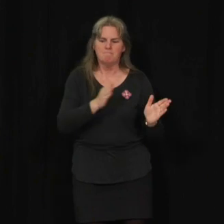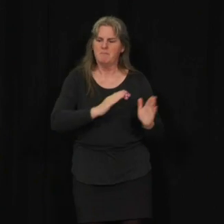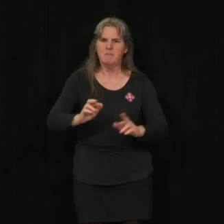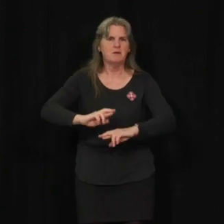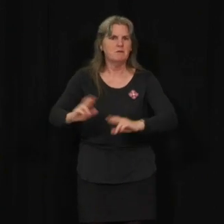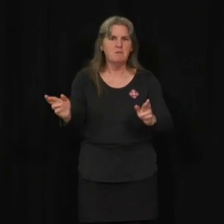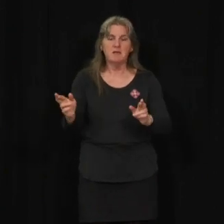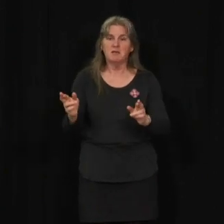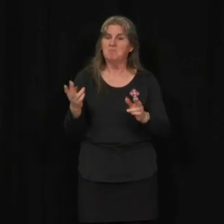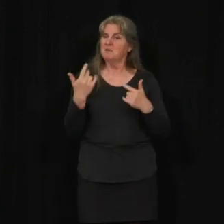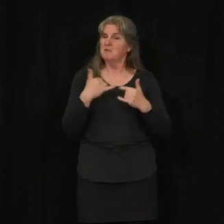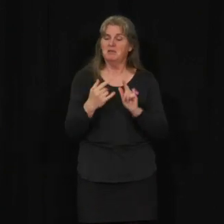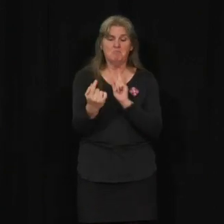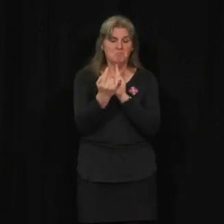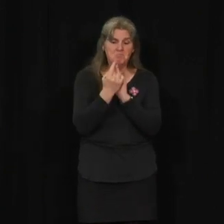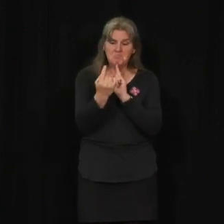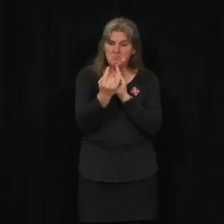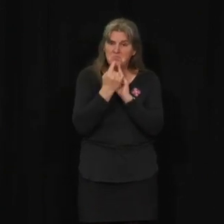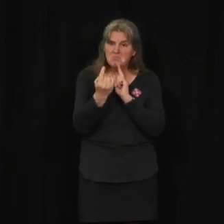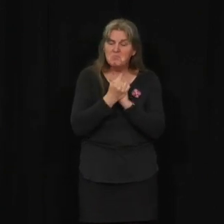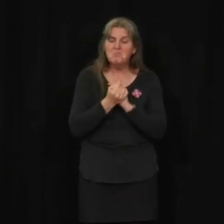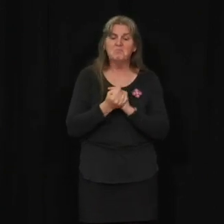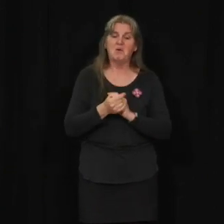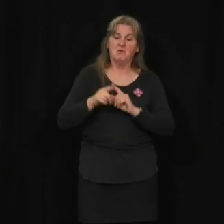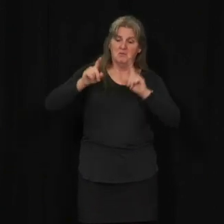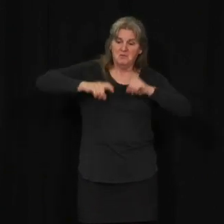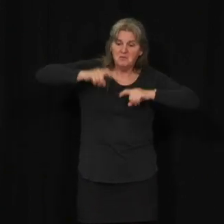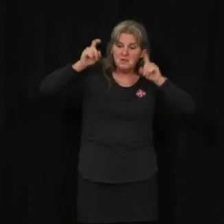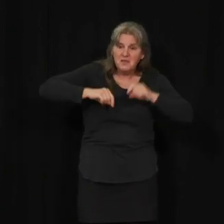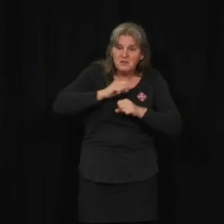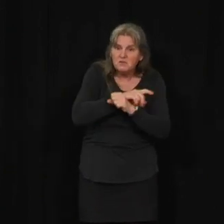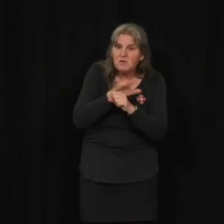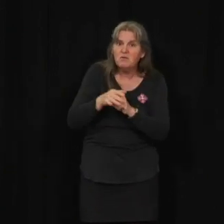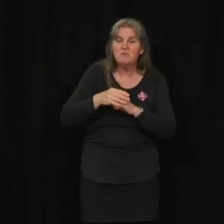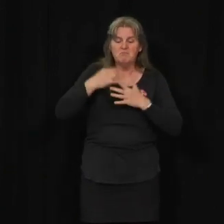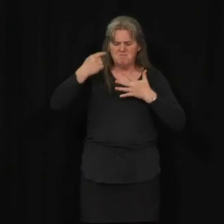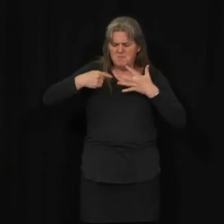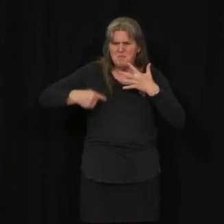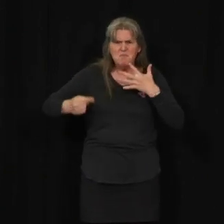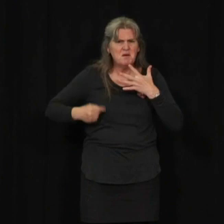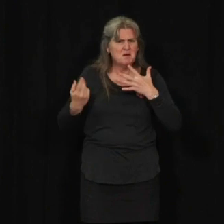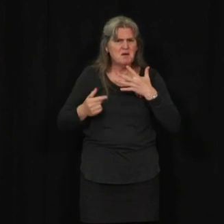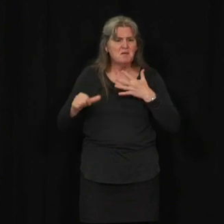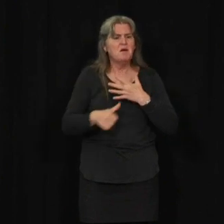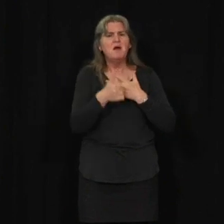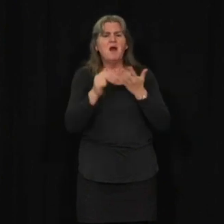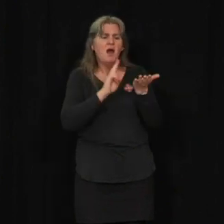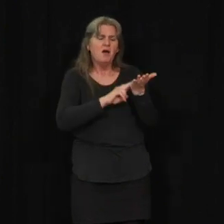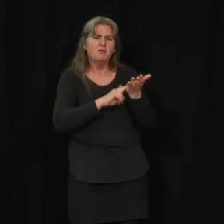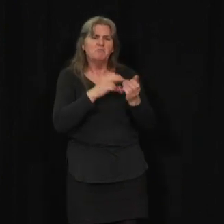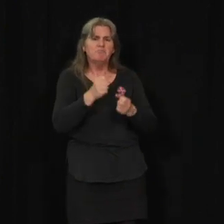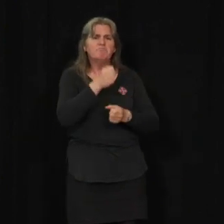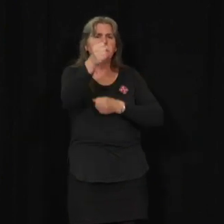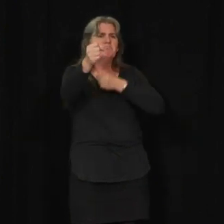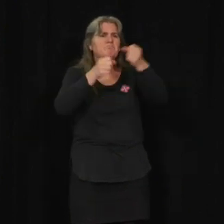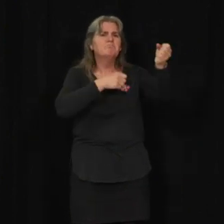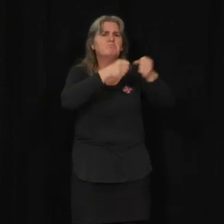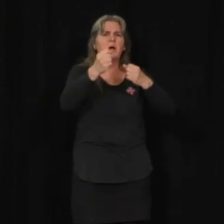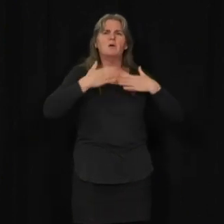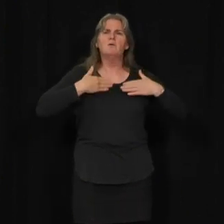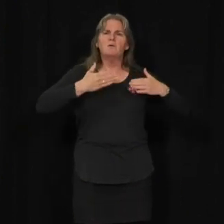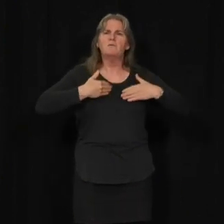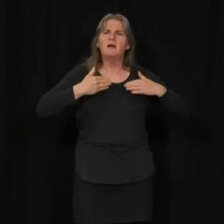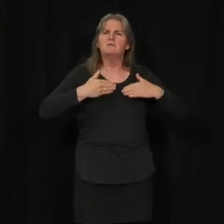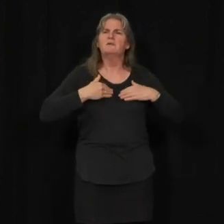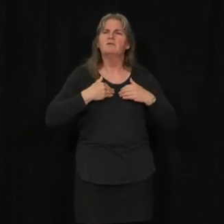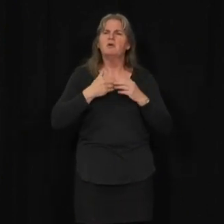see clients and to test, when necessary, for COVID-19. Other nurses have been redeployed to the Respiratory Assessment